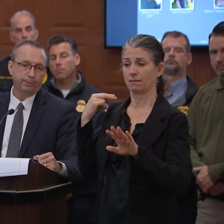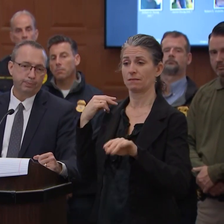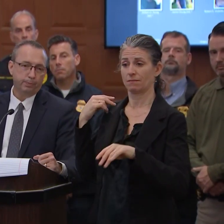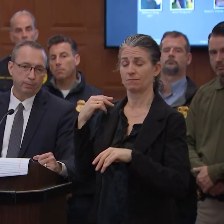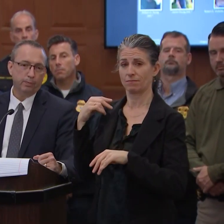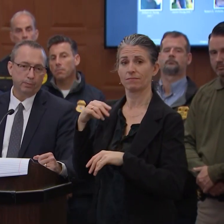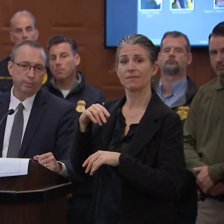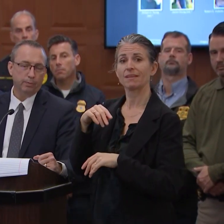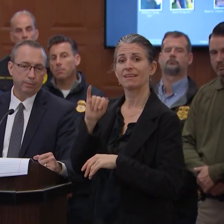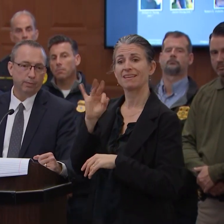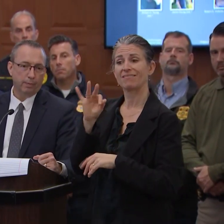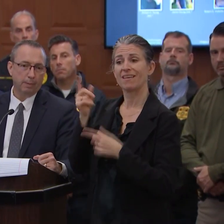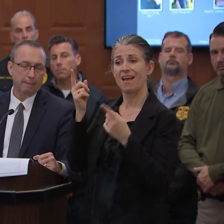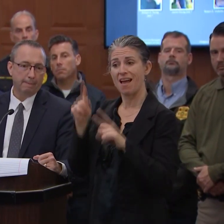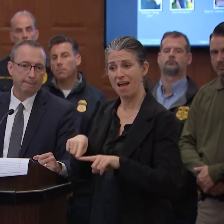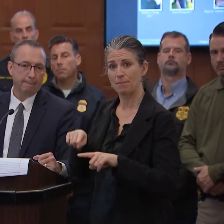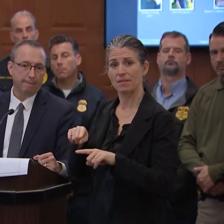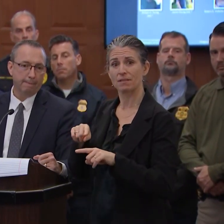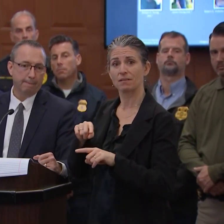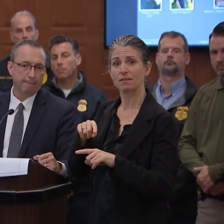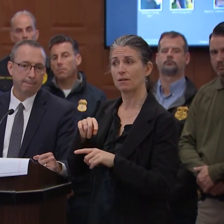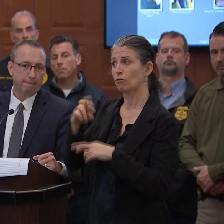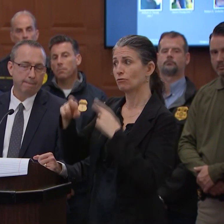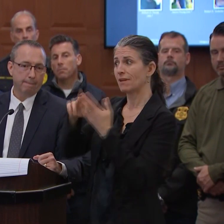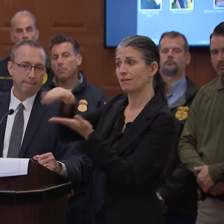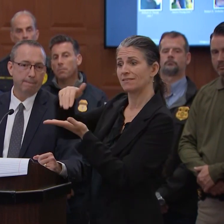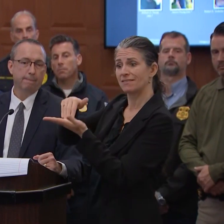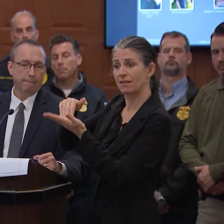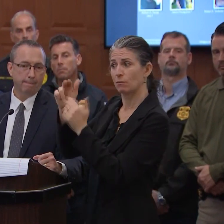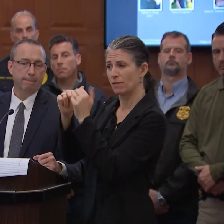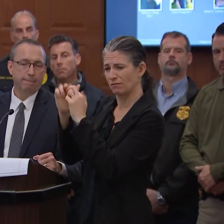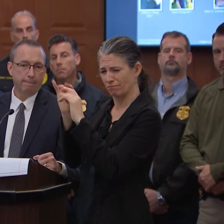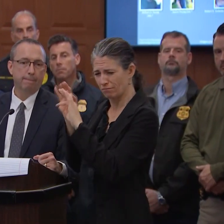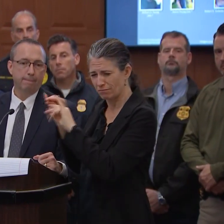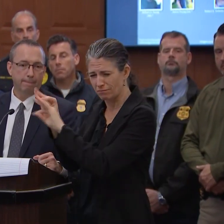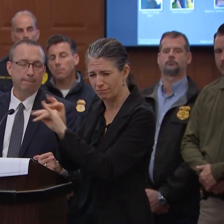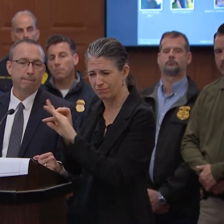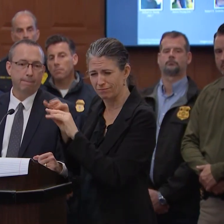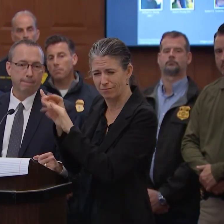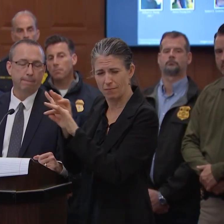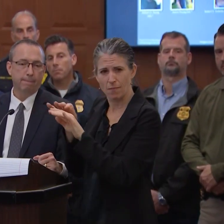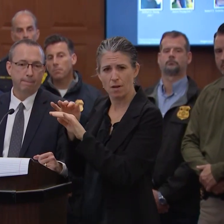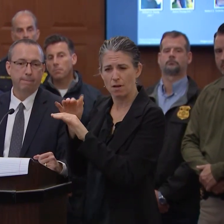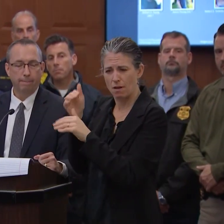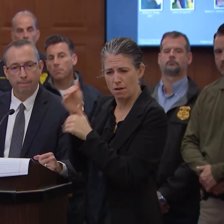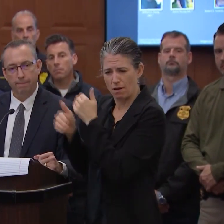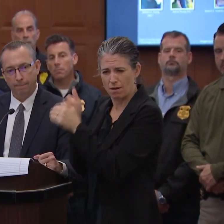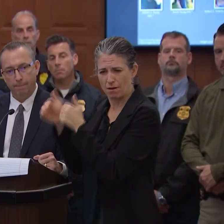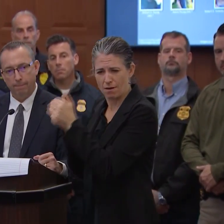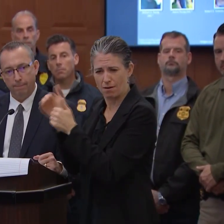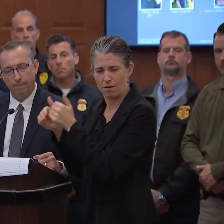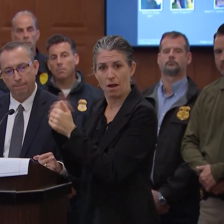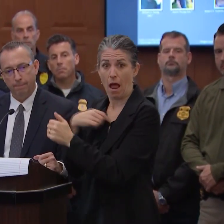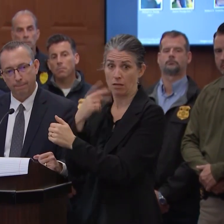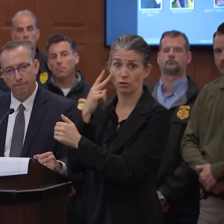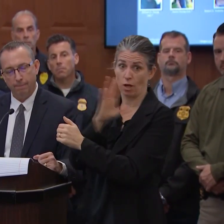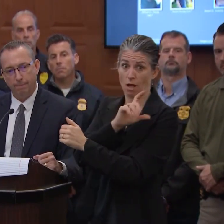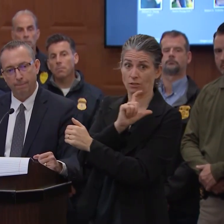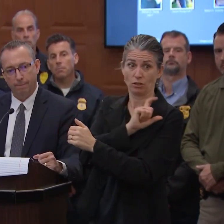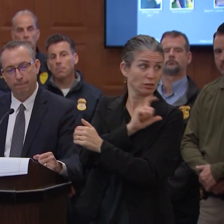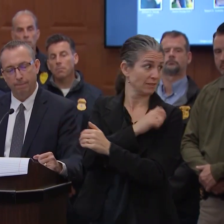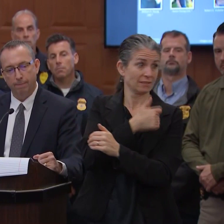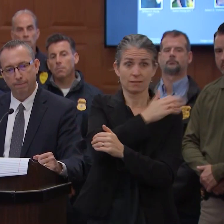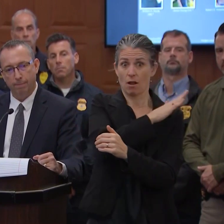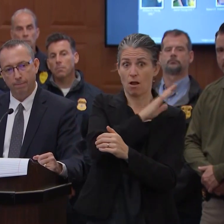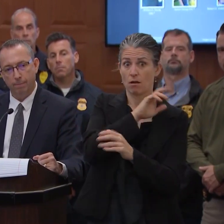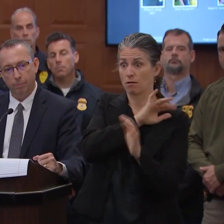surging more resources to that location? Because, I saw the chief out there with his officers on their own doing a lot of these